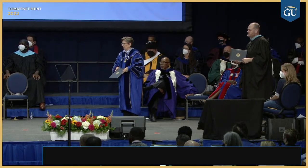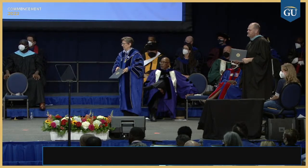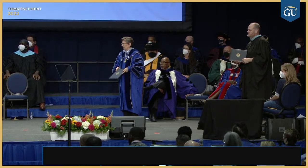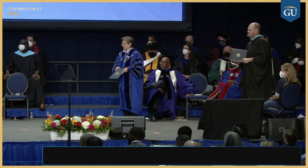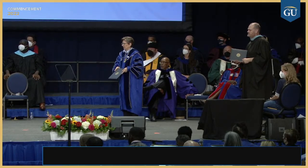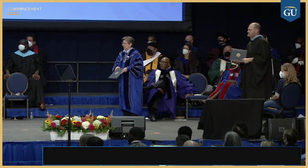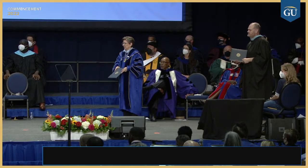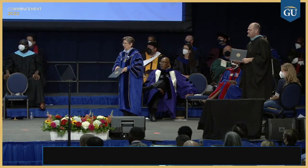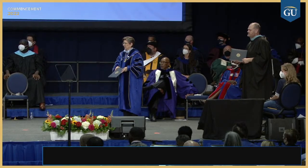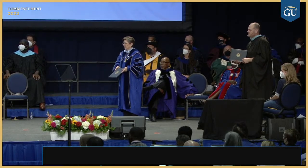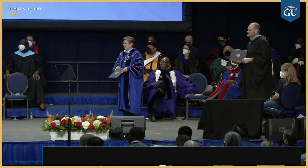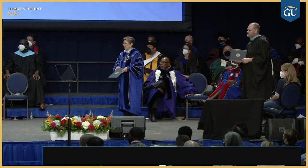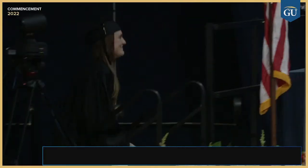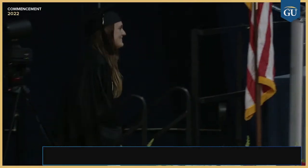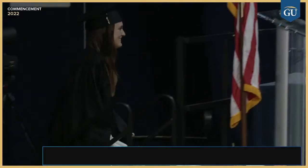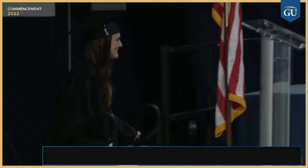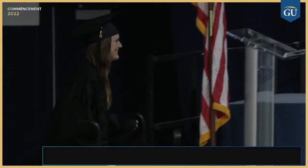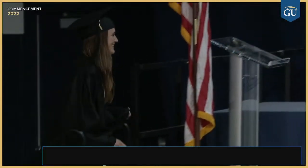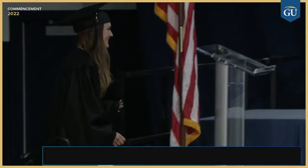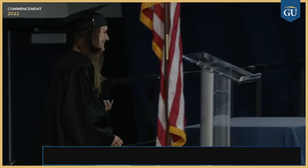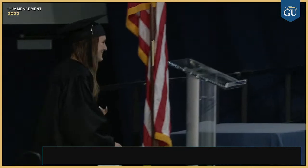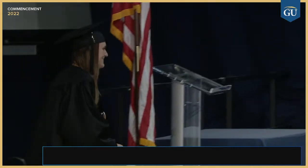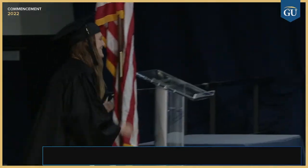Isabella Walker, Bachelor of Science.